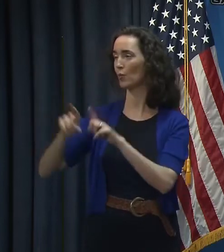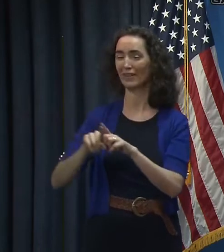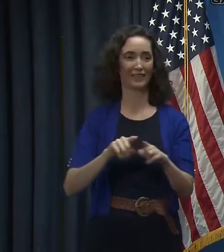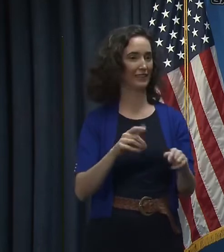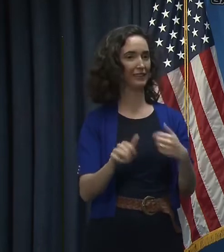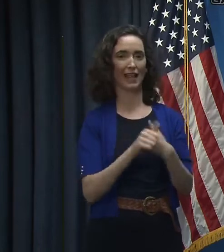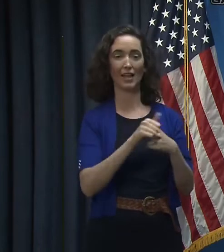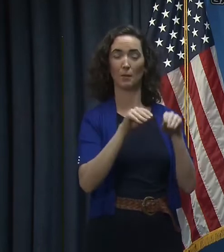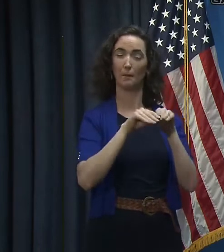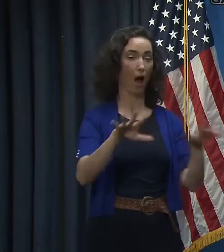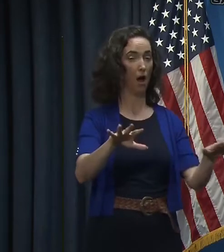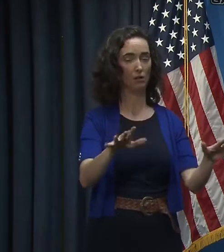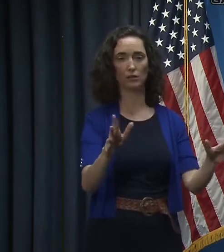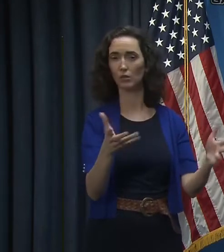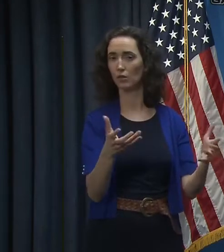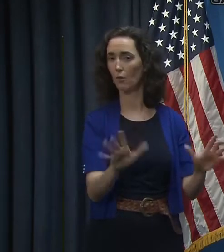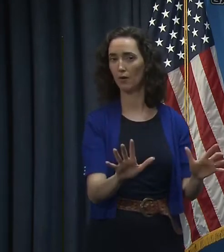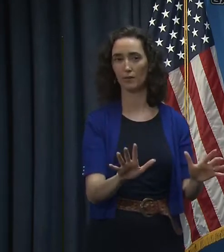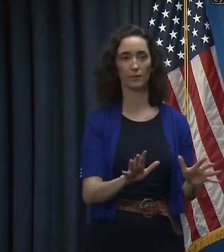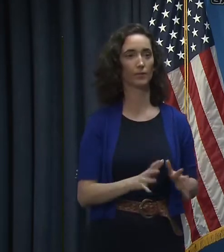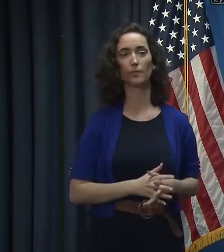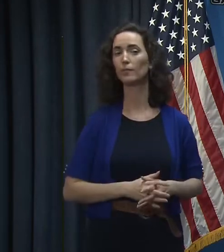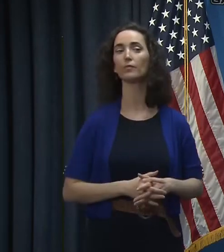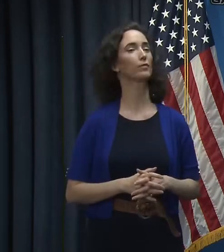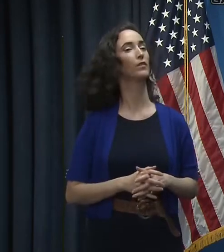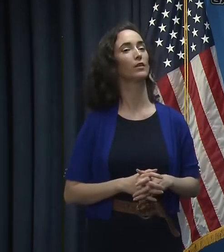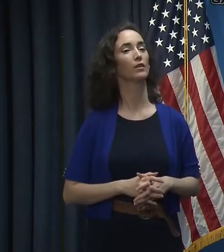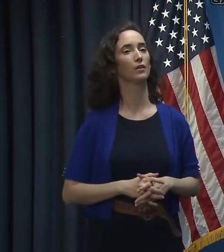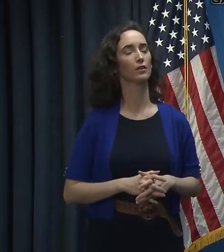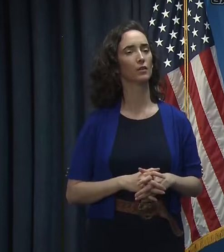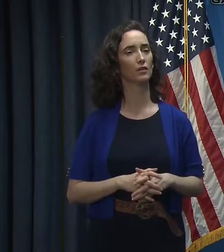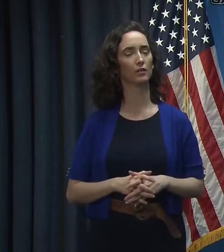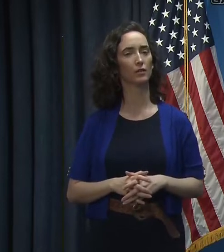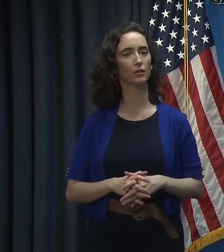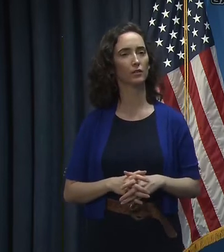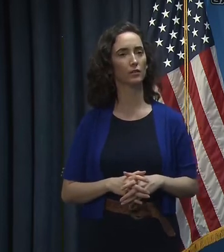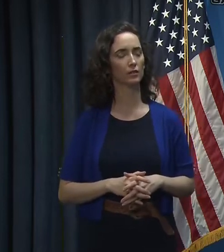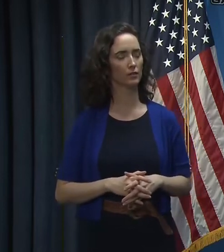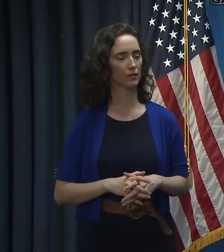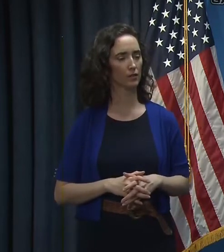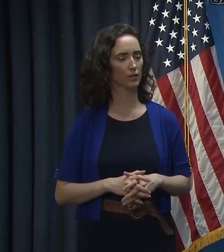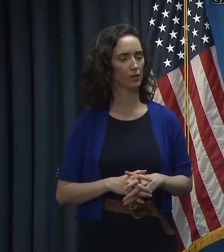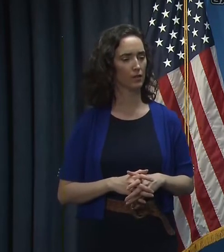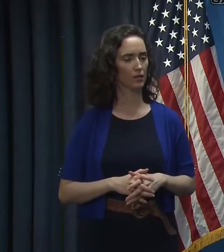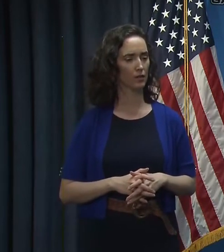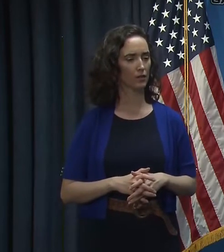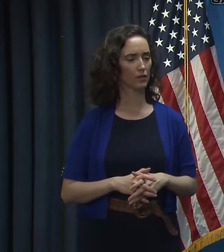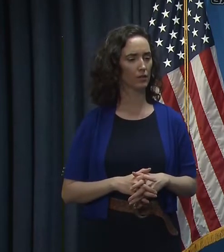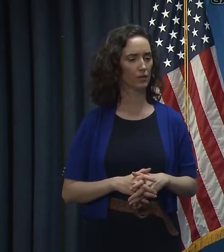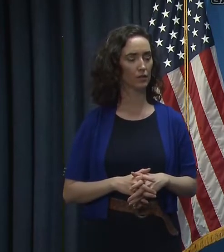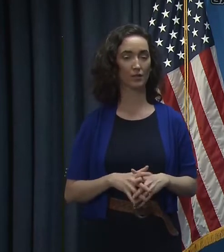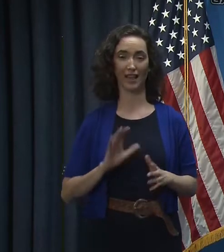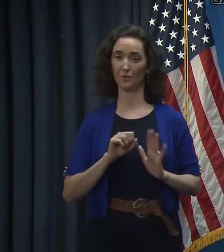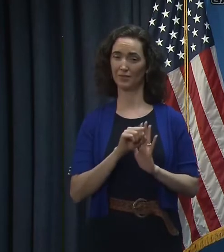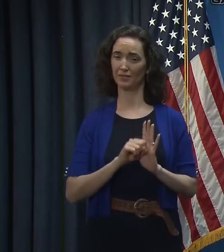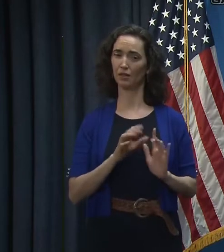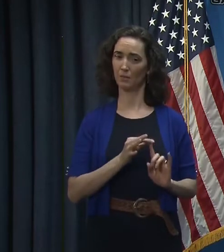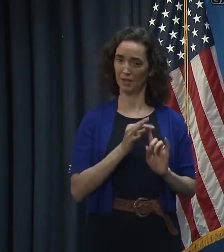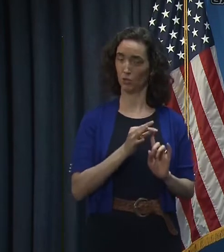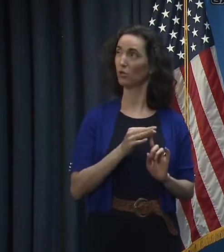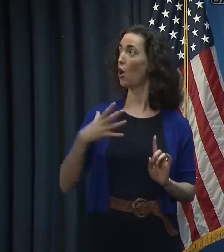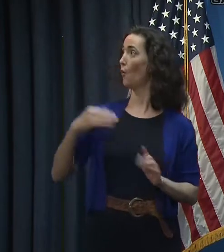those restrictions. We are a hybrid state, and frankly, that's reflected even in the guidance that we've seen from the White House and in our discussions with the